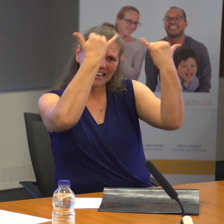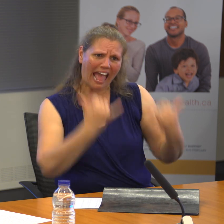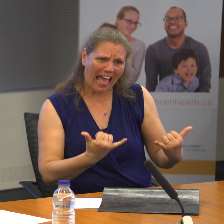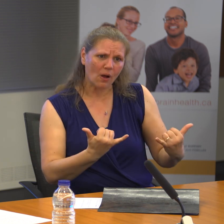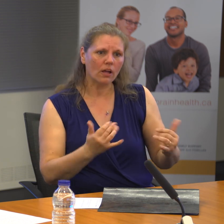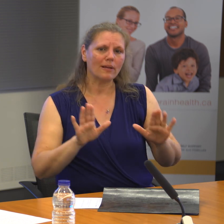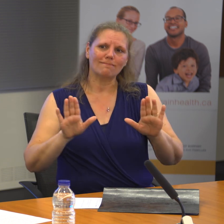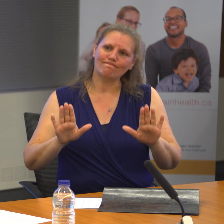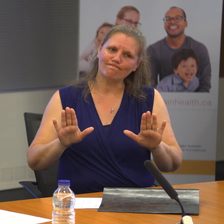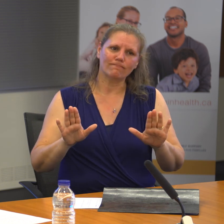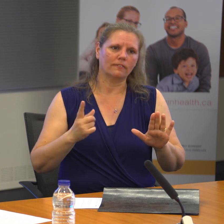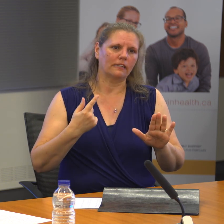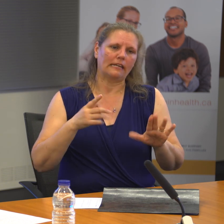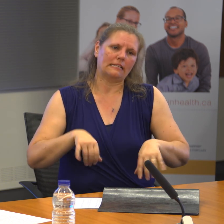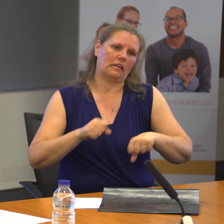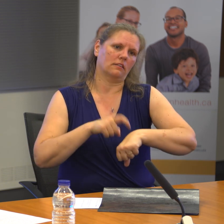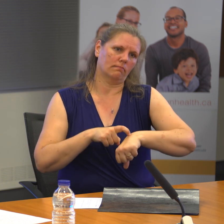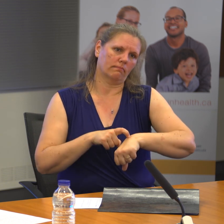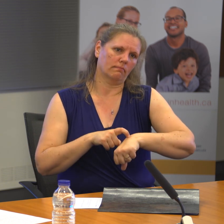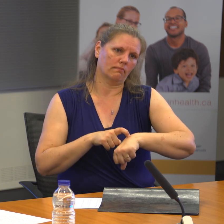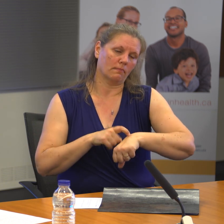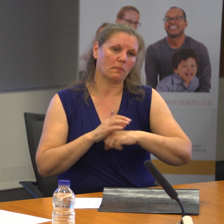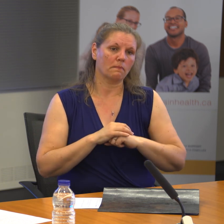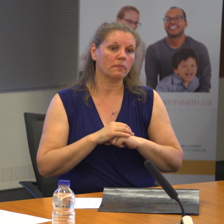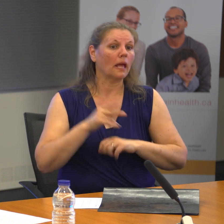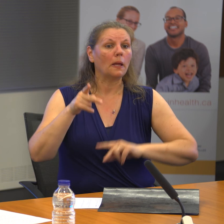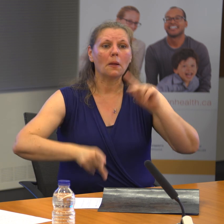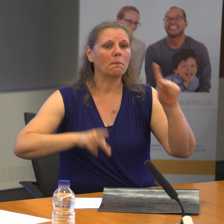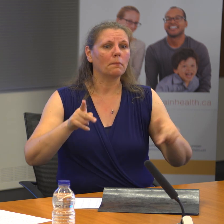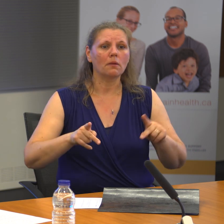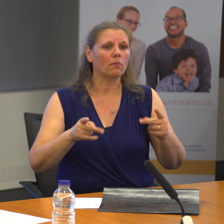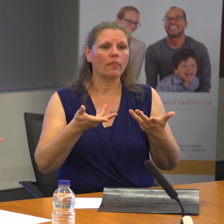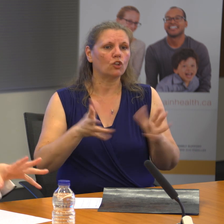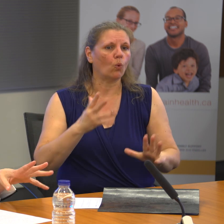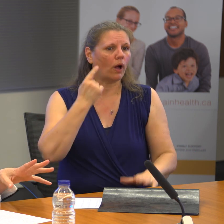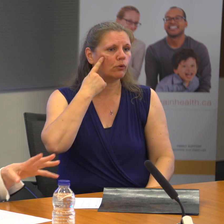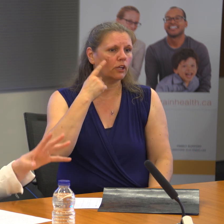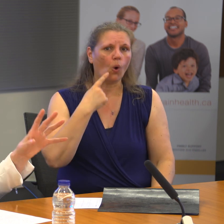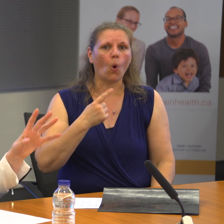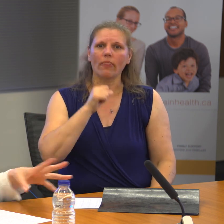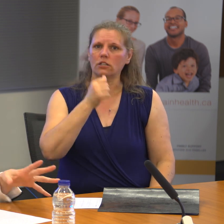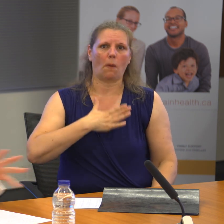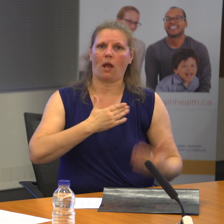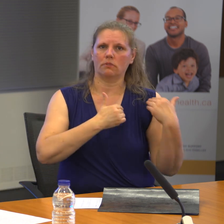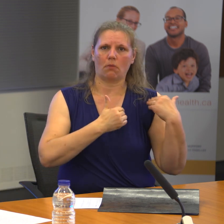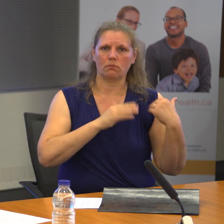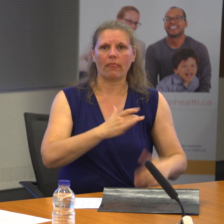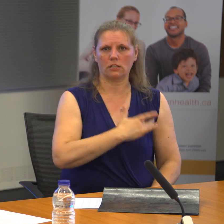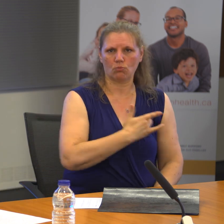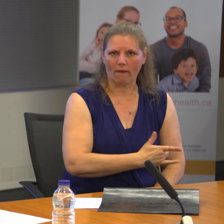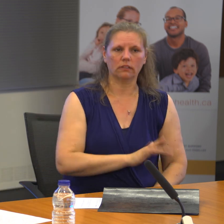take time. The other thing people don't want, they don't want to hear, this is federal, this is provincial, this is